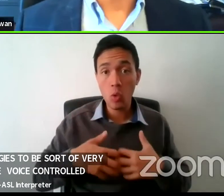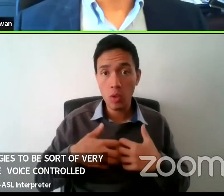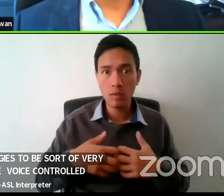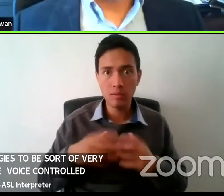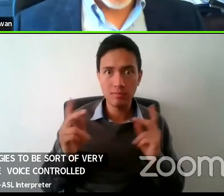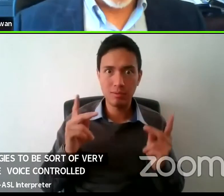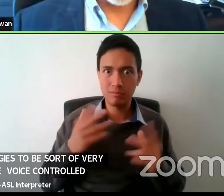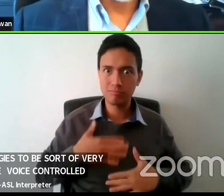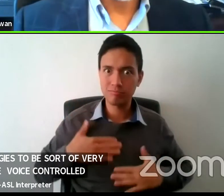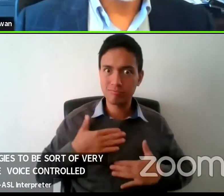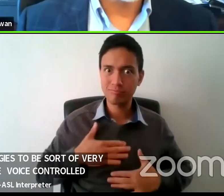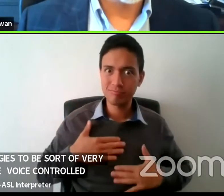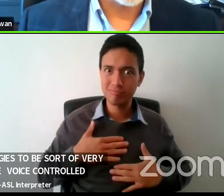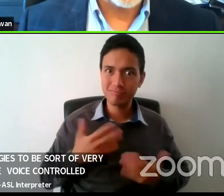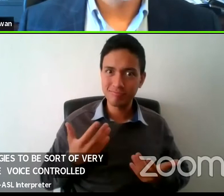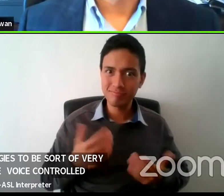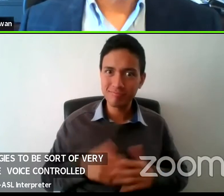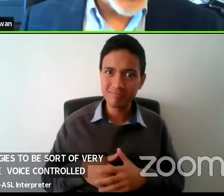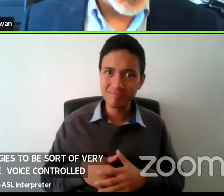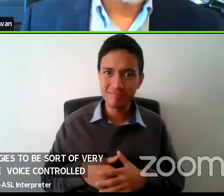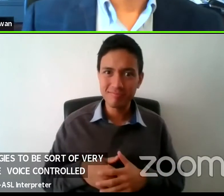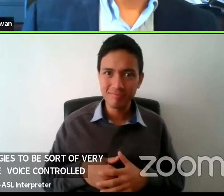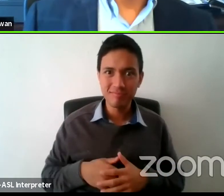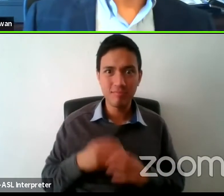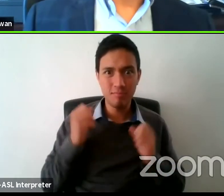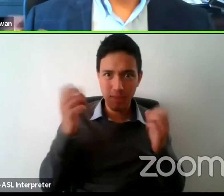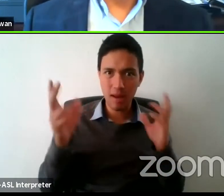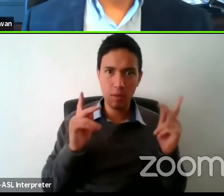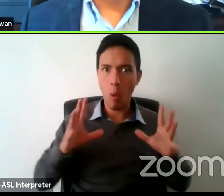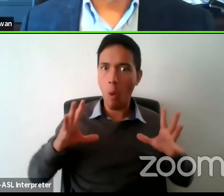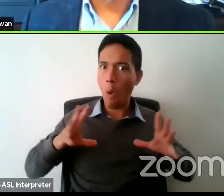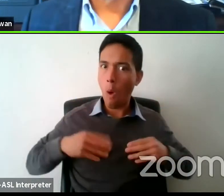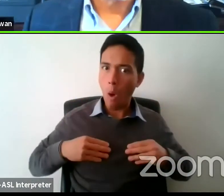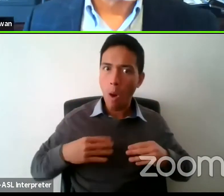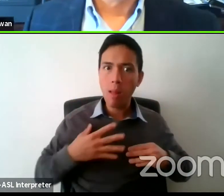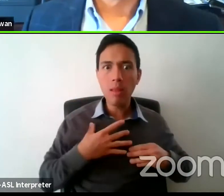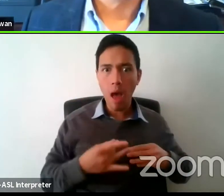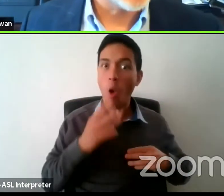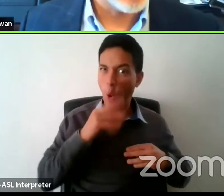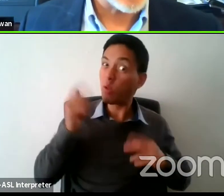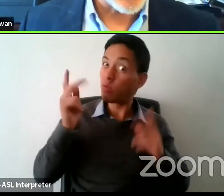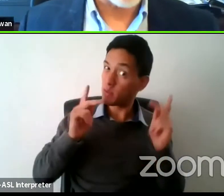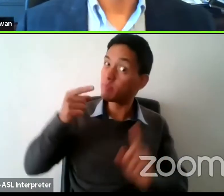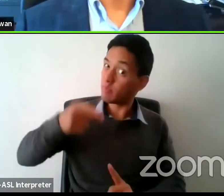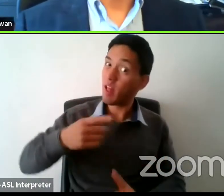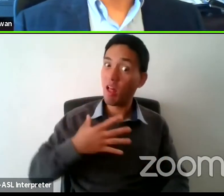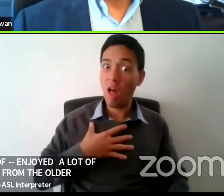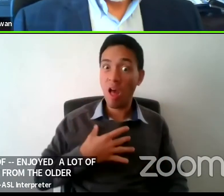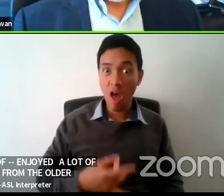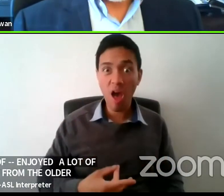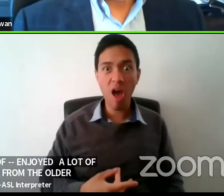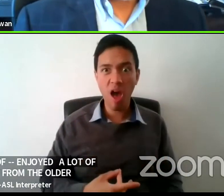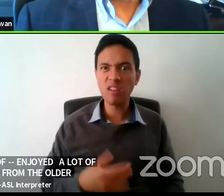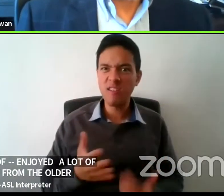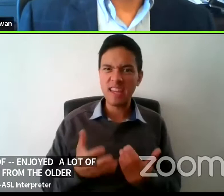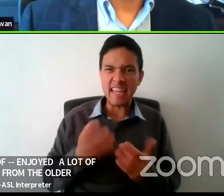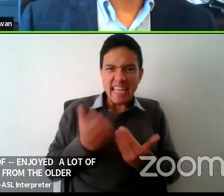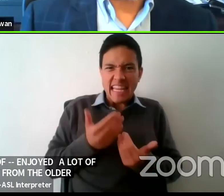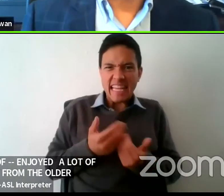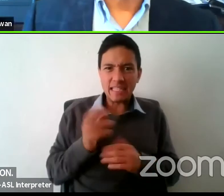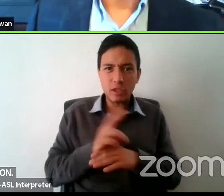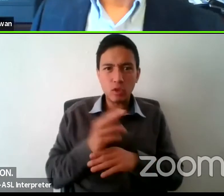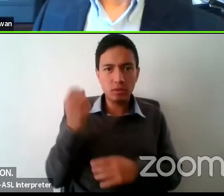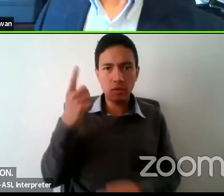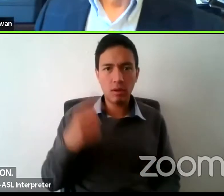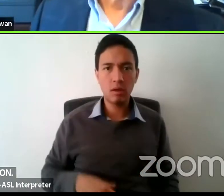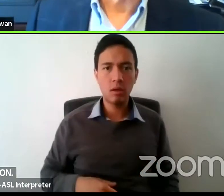enjoyed a lot of adoption and embracement from the older adult population because they're intuitive, right? So that's the